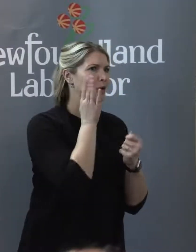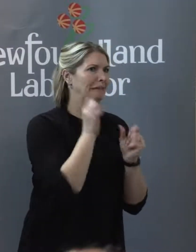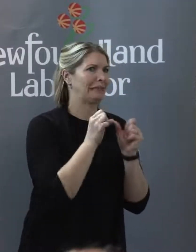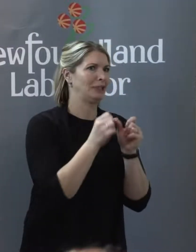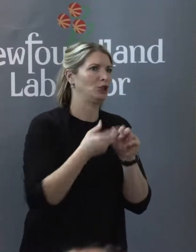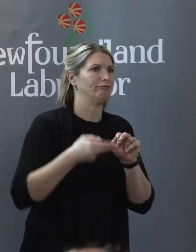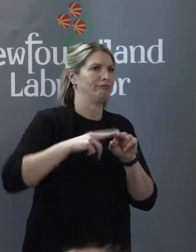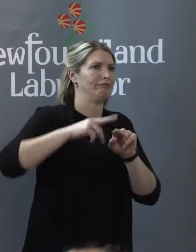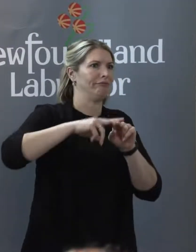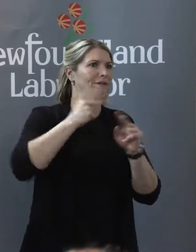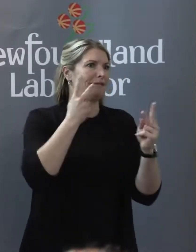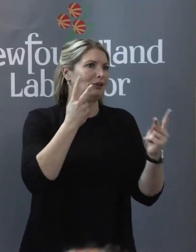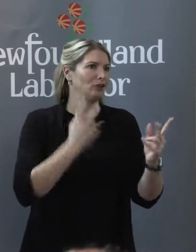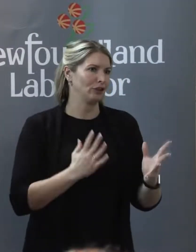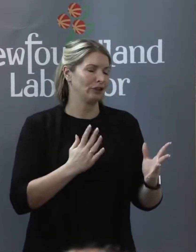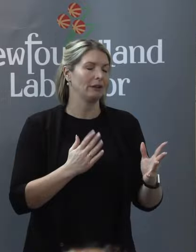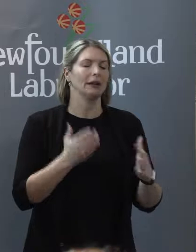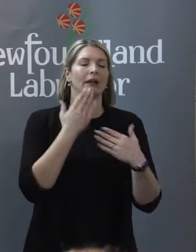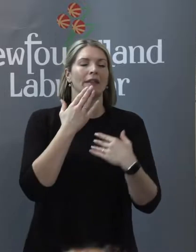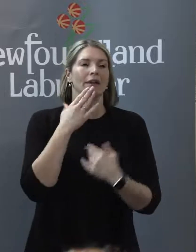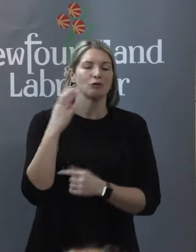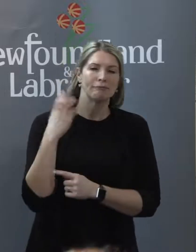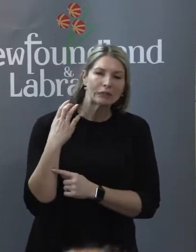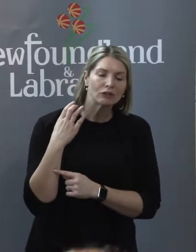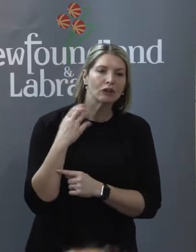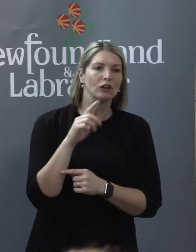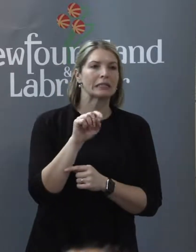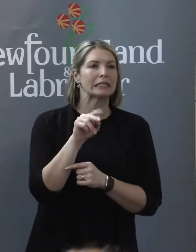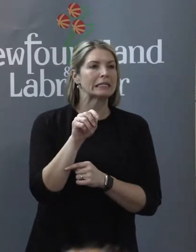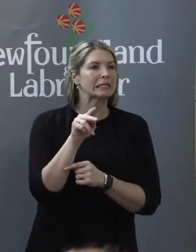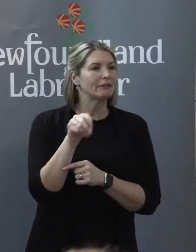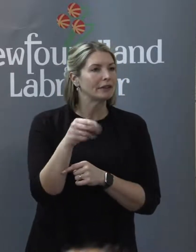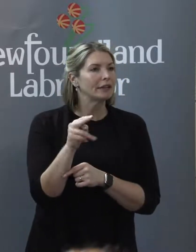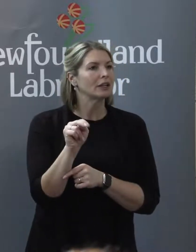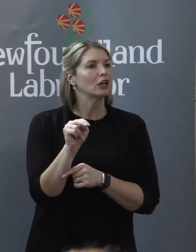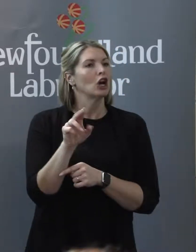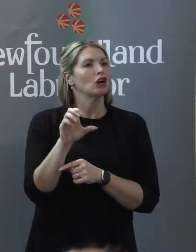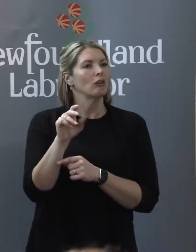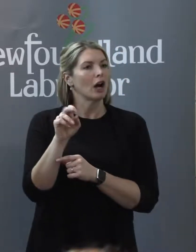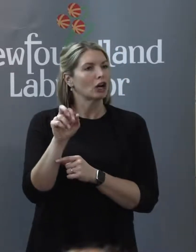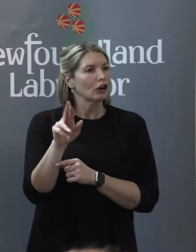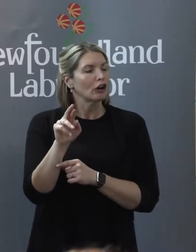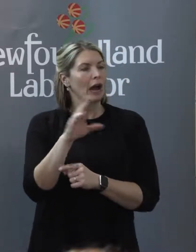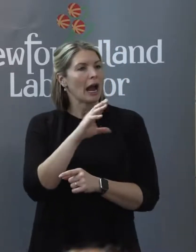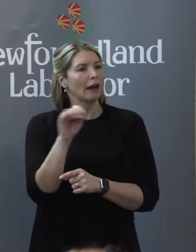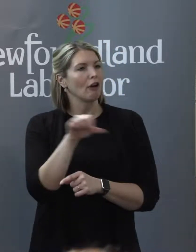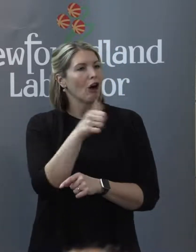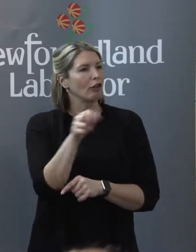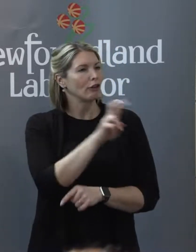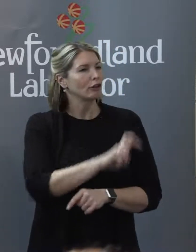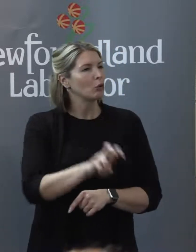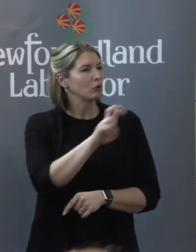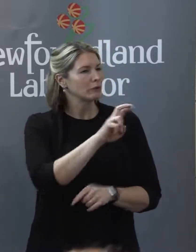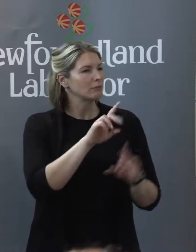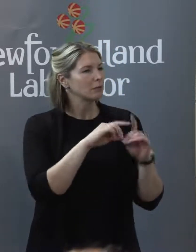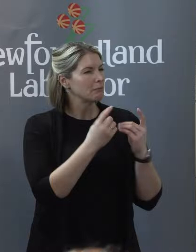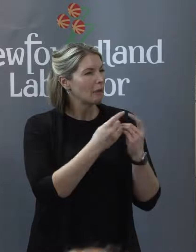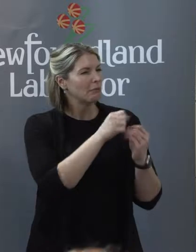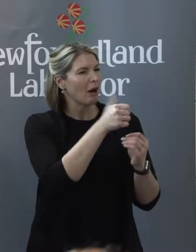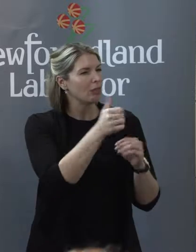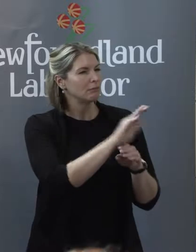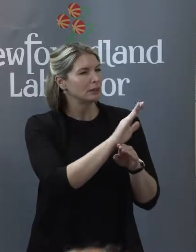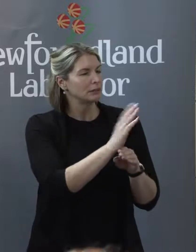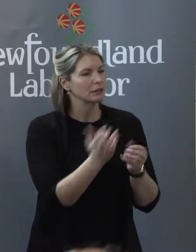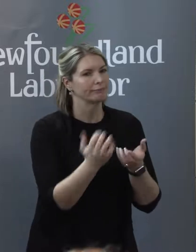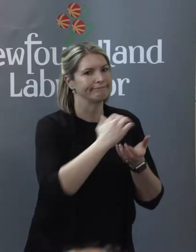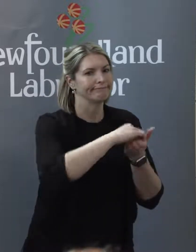our tourism operators and partners in the development of Vision 26. With this support, the tourism industry